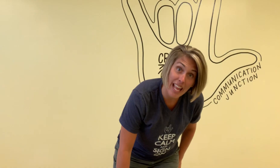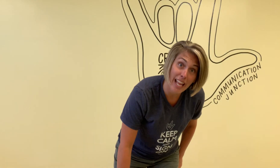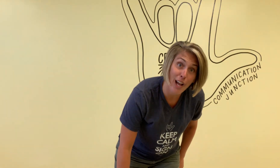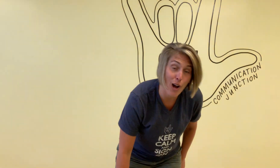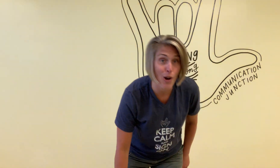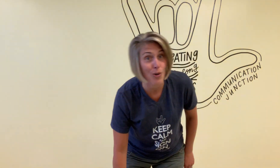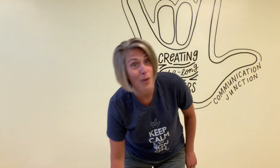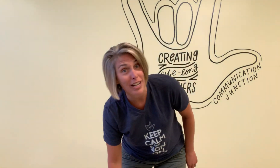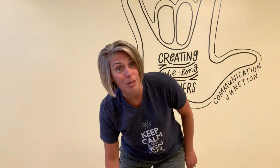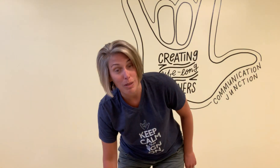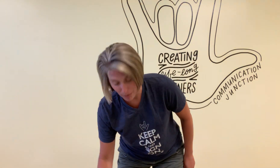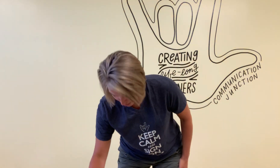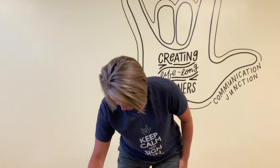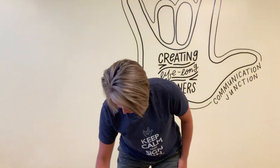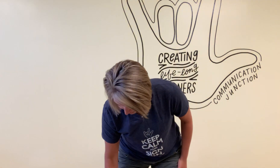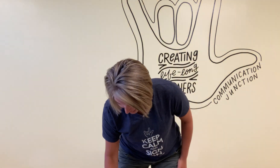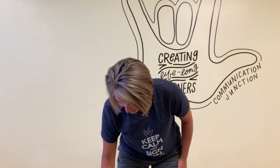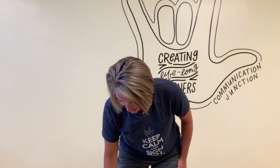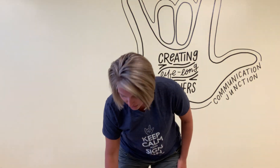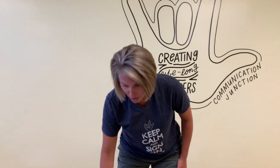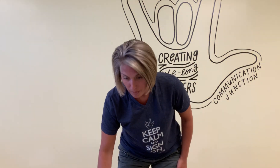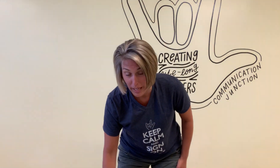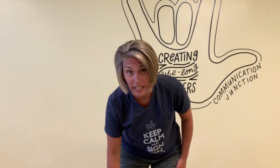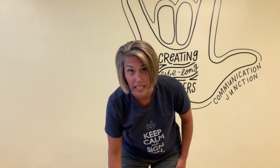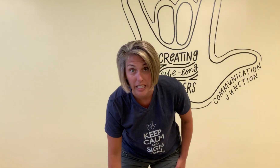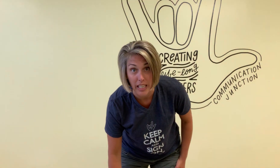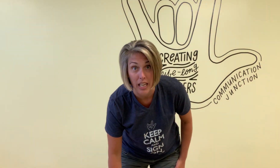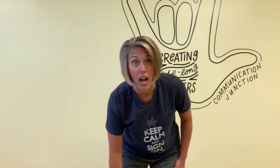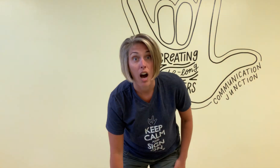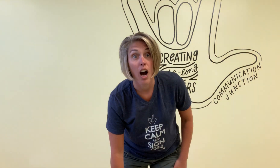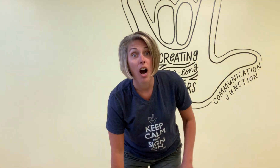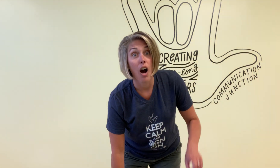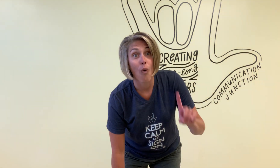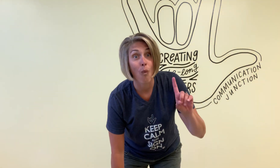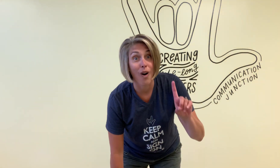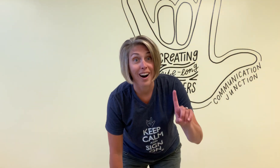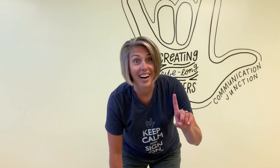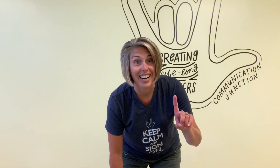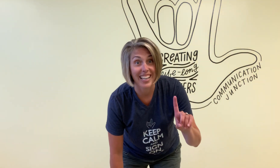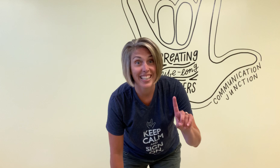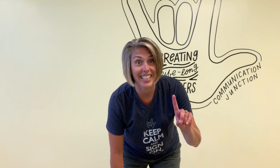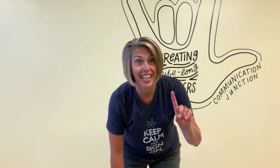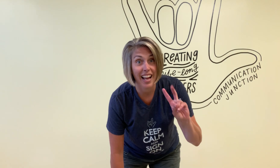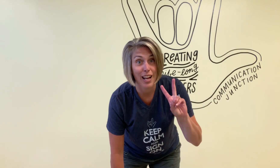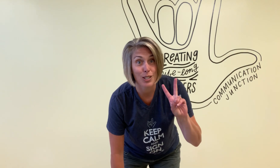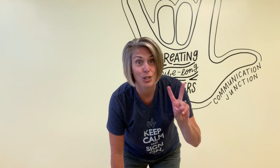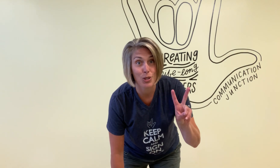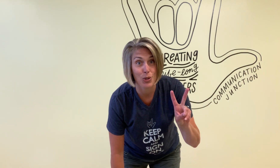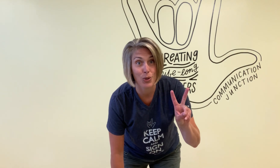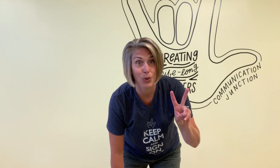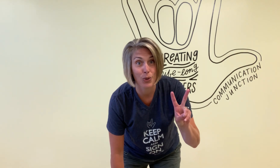Hey ho, watch me blow, a fly is on my knee. 1,